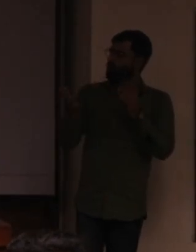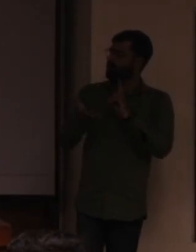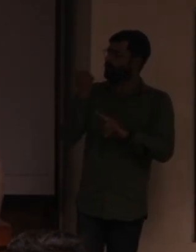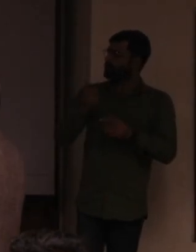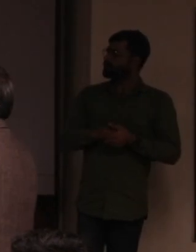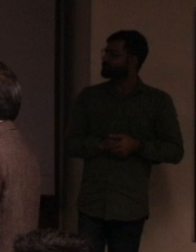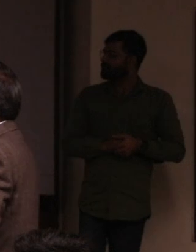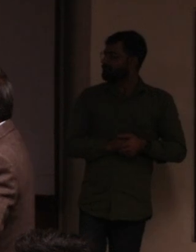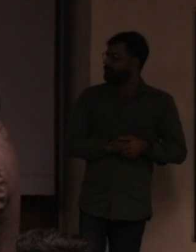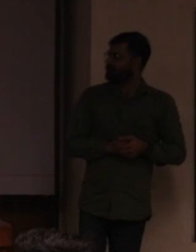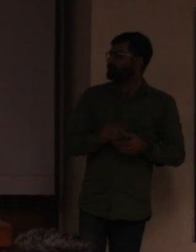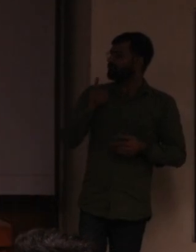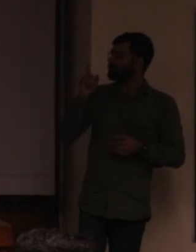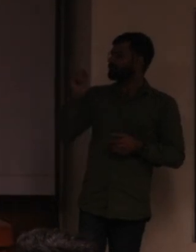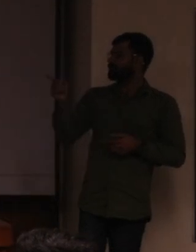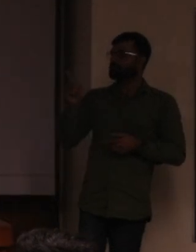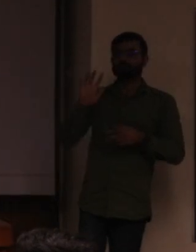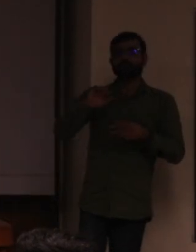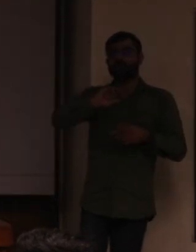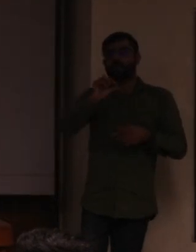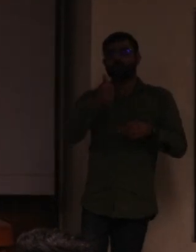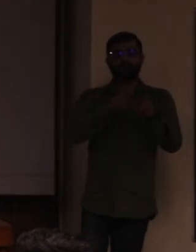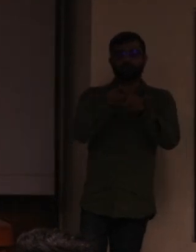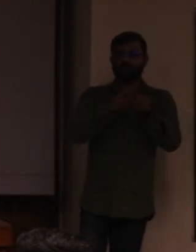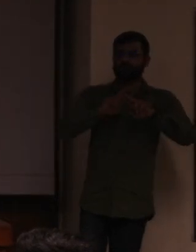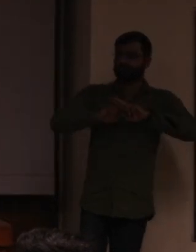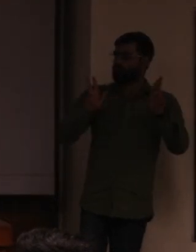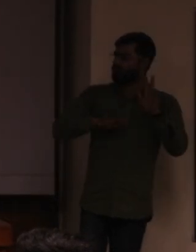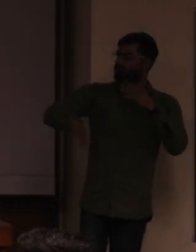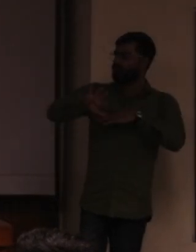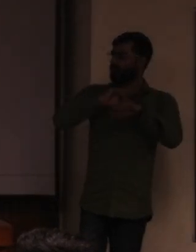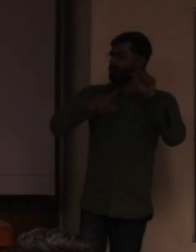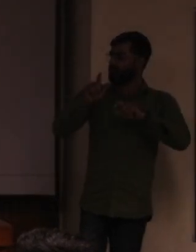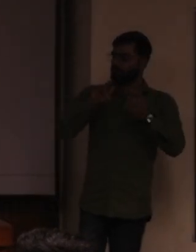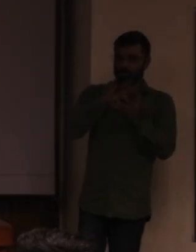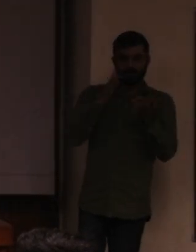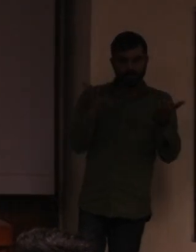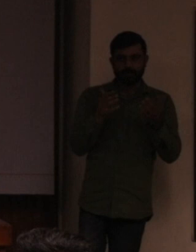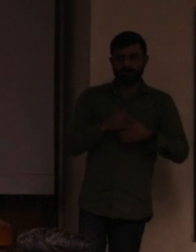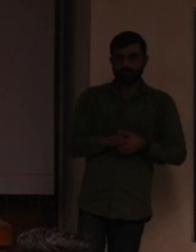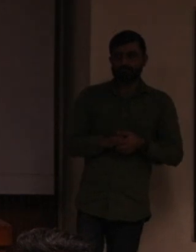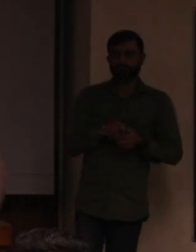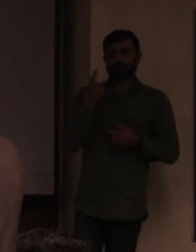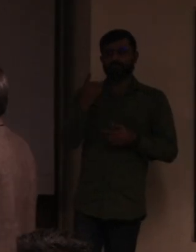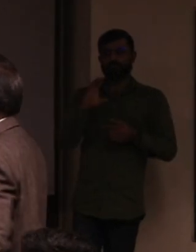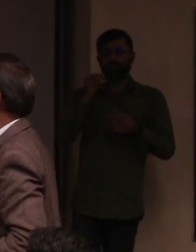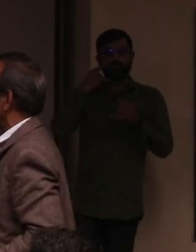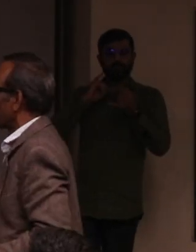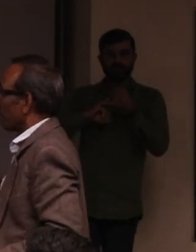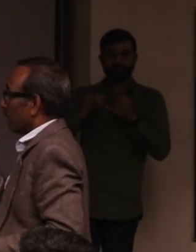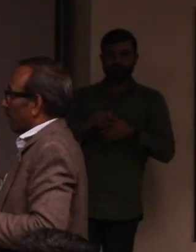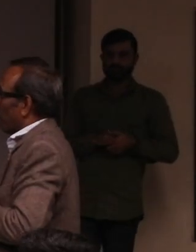quickly. Quick. This is one of the another example. There's a full of human habitation around with one oasis. Next